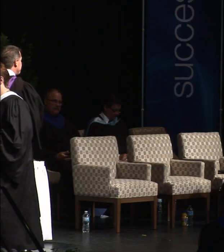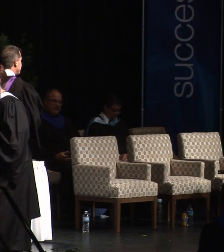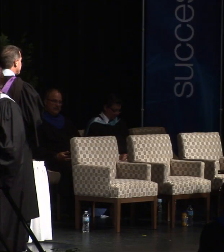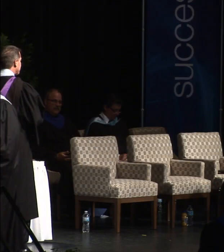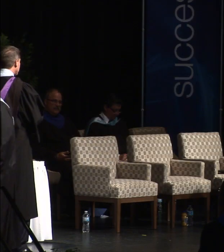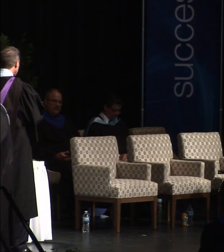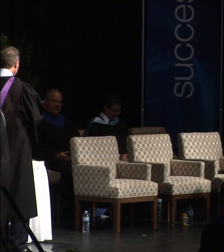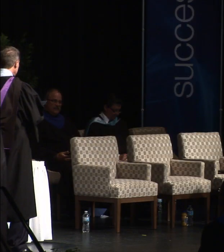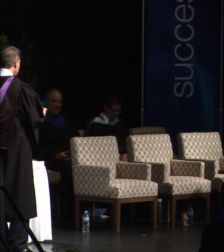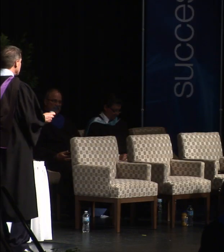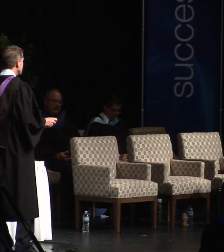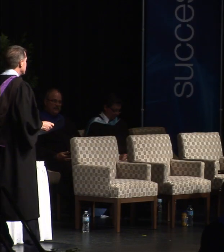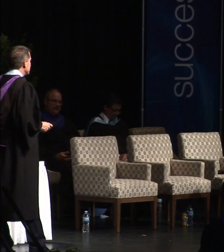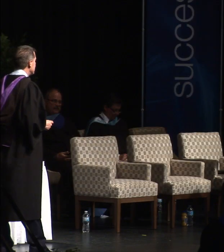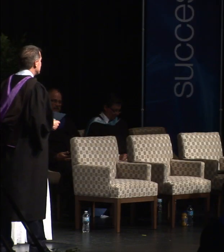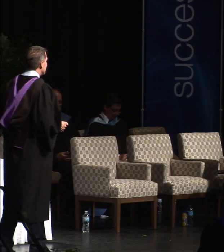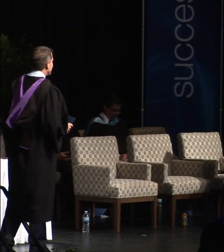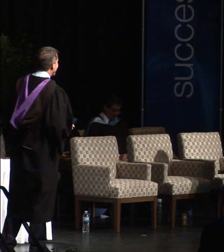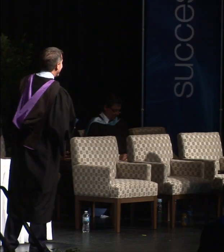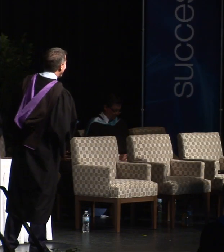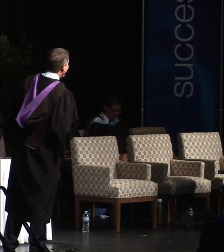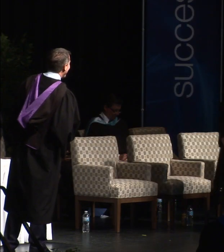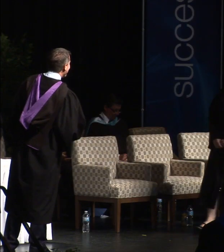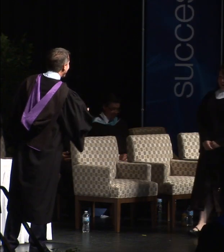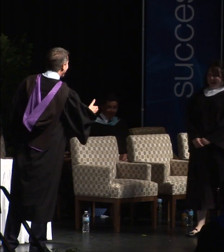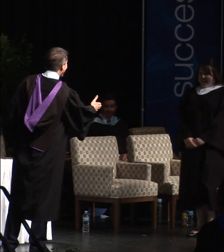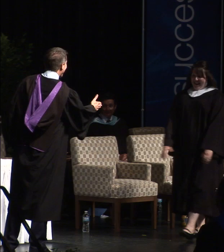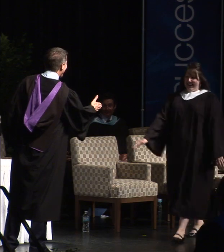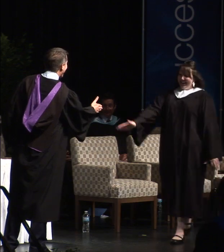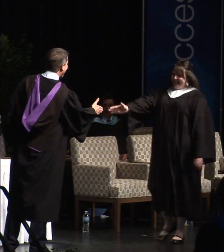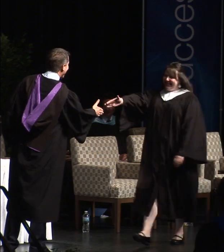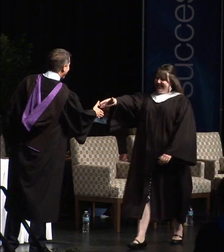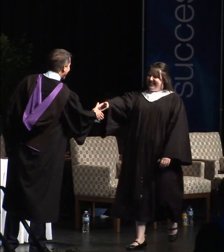Amy Nicole McNeil Honors.